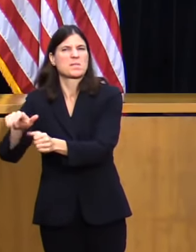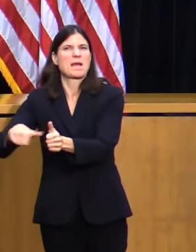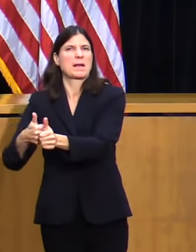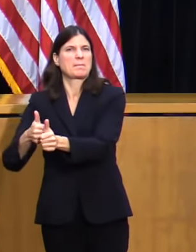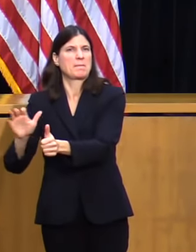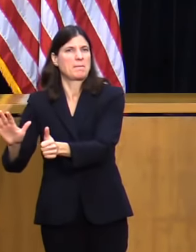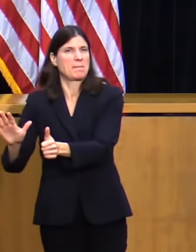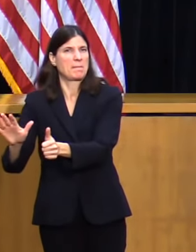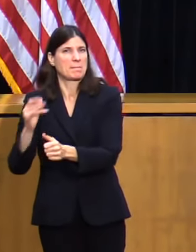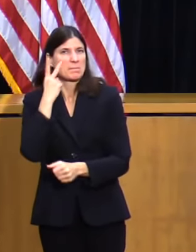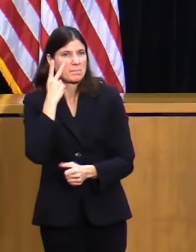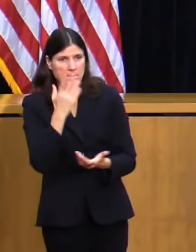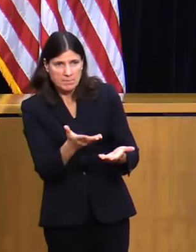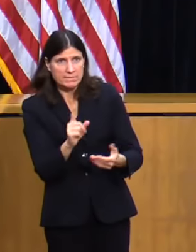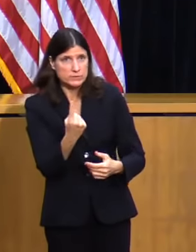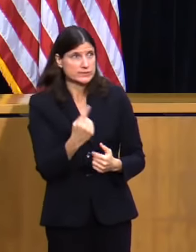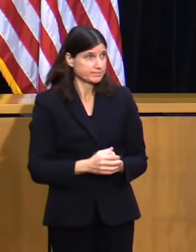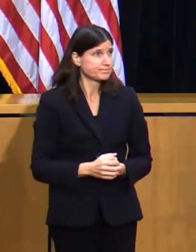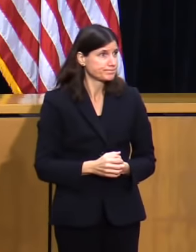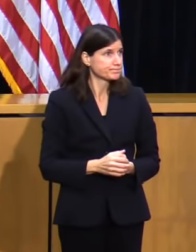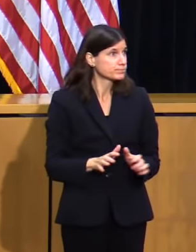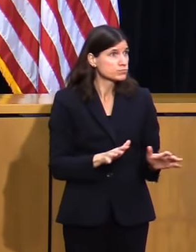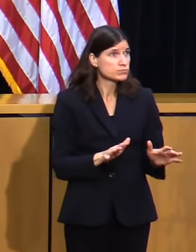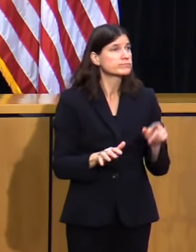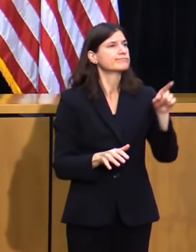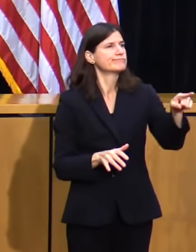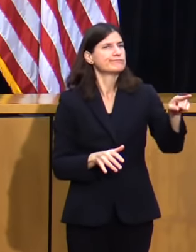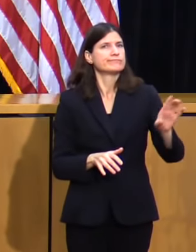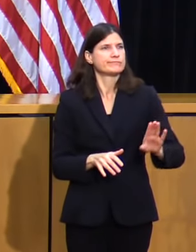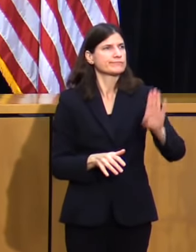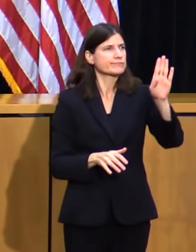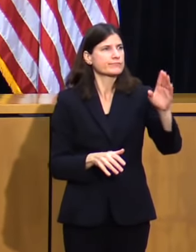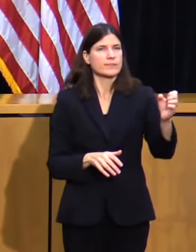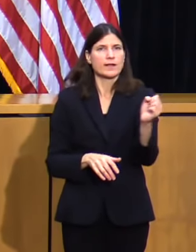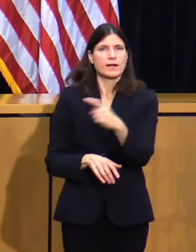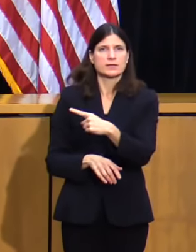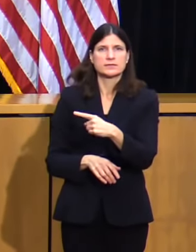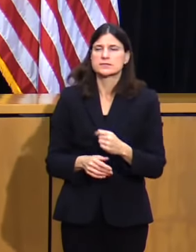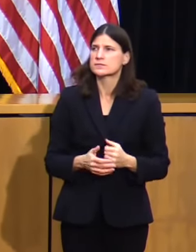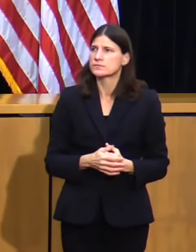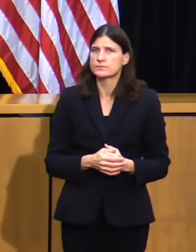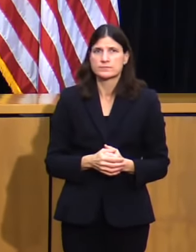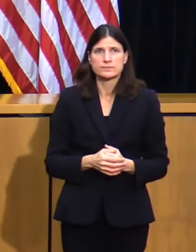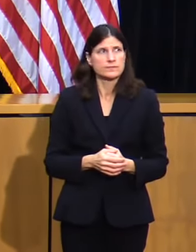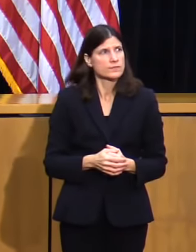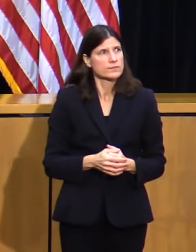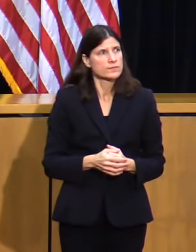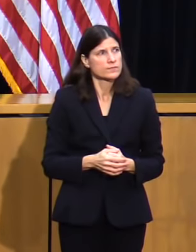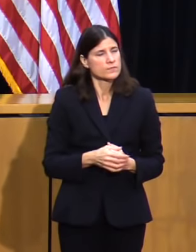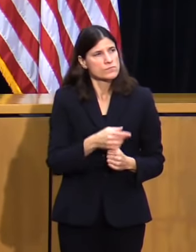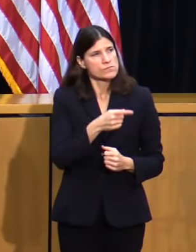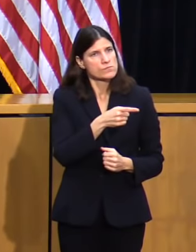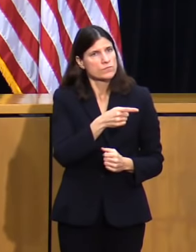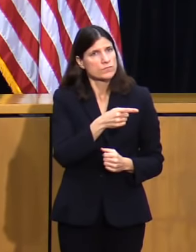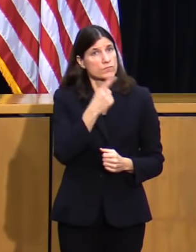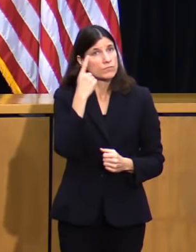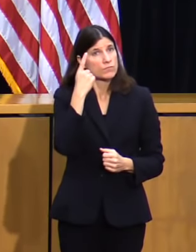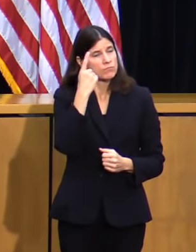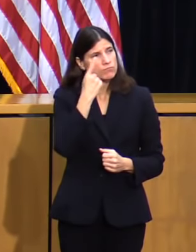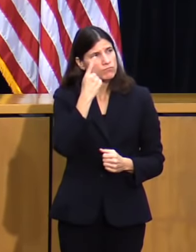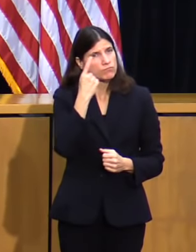of North Dakota said he would allow nurses and doctors who test positive to continue to stay on the job, even after they